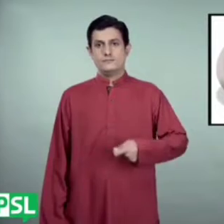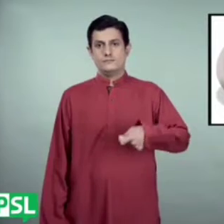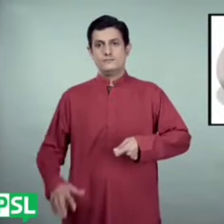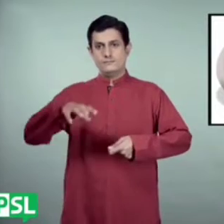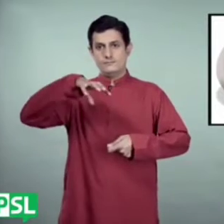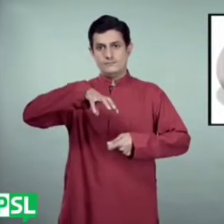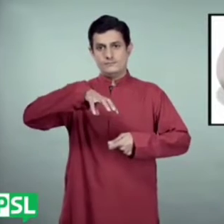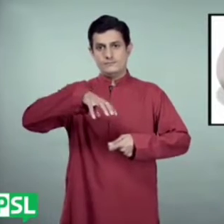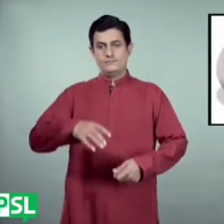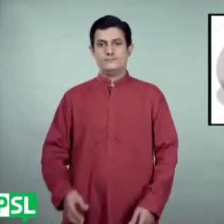pan cover,